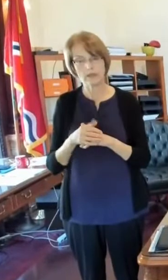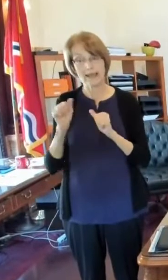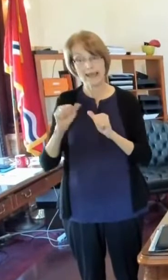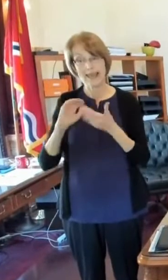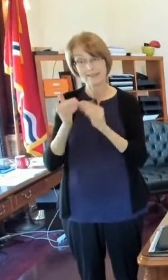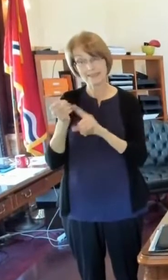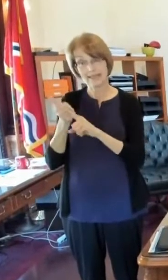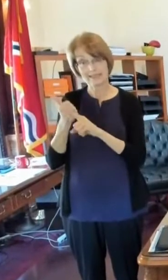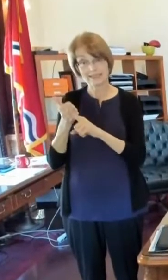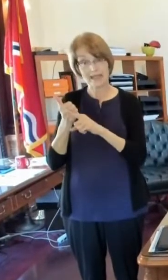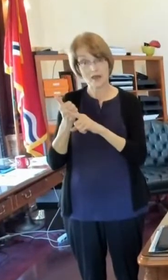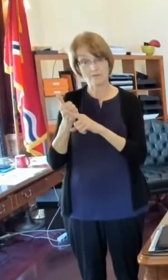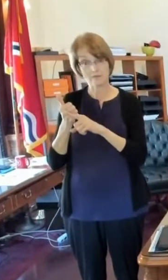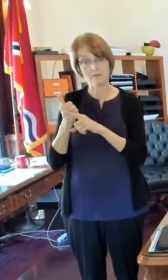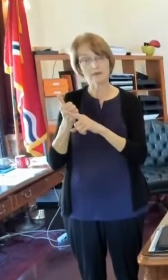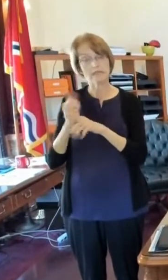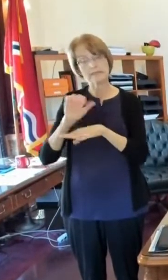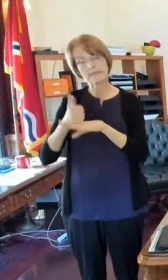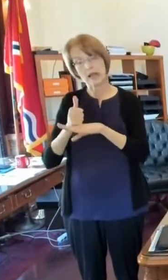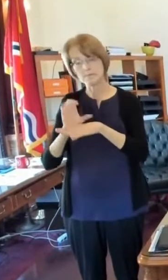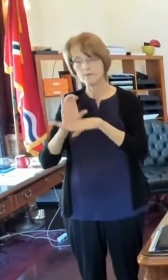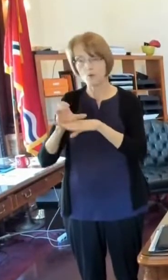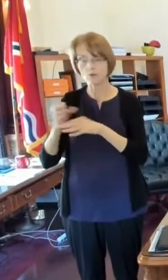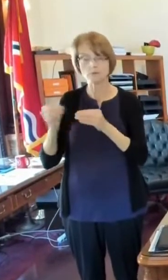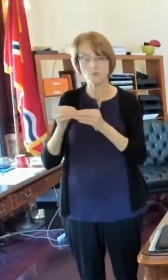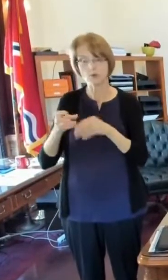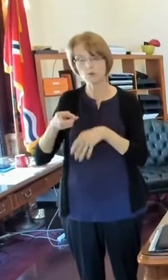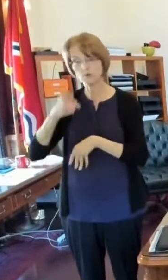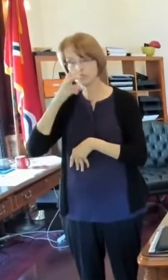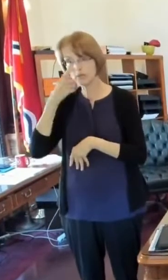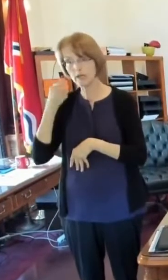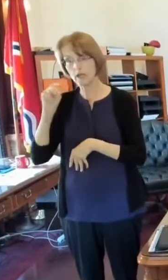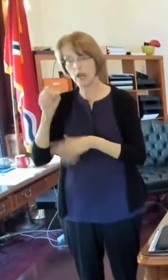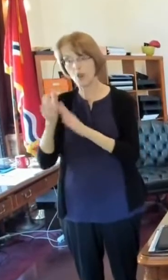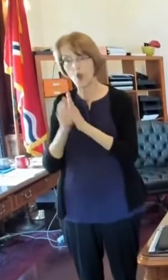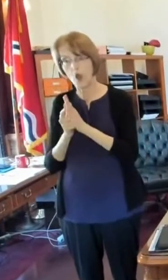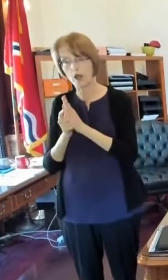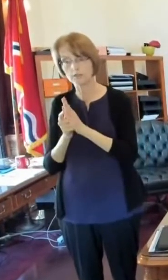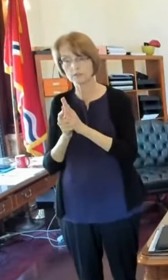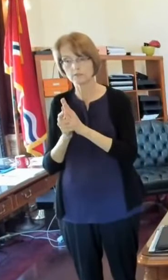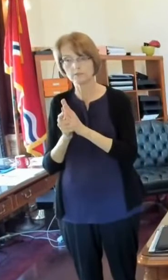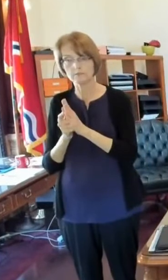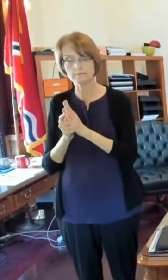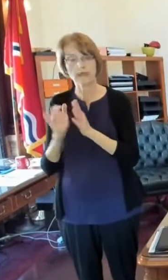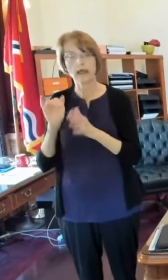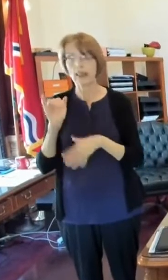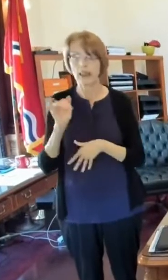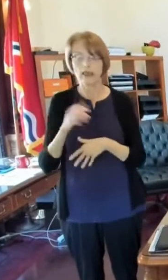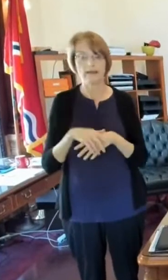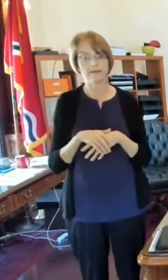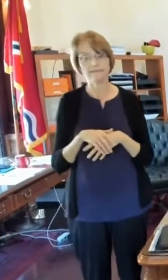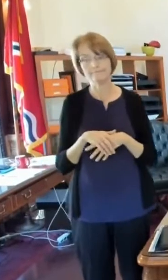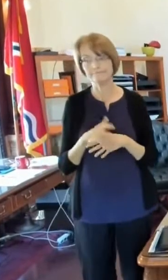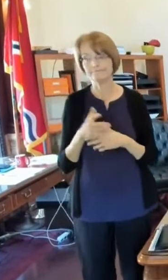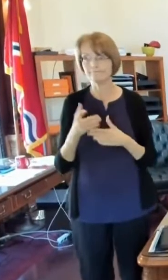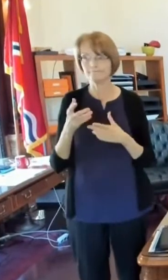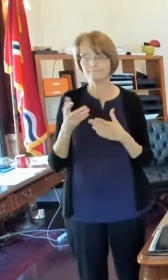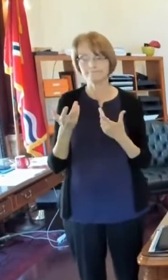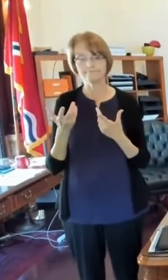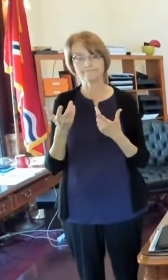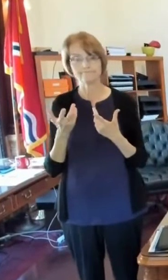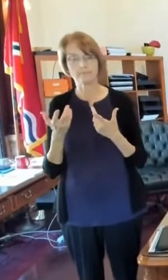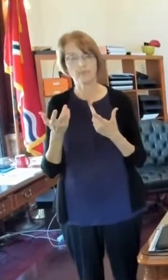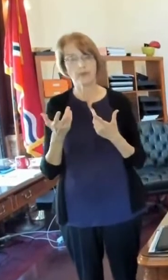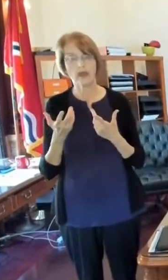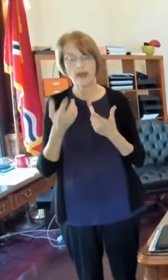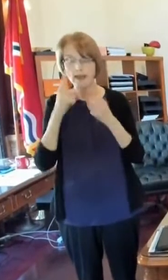itself enforce more strict gun laws than what are on the books? Like we're enforcing, strict social distancing. I'm